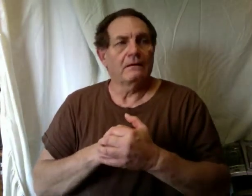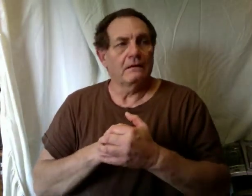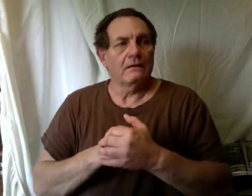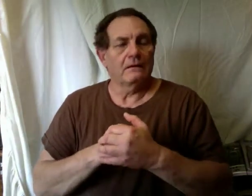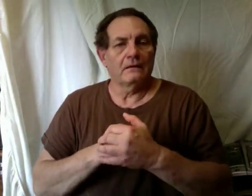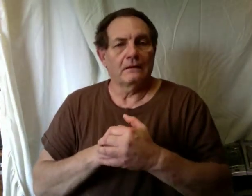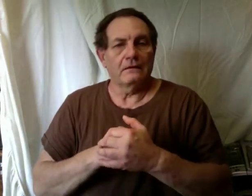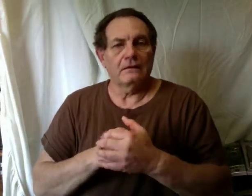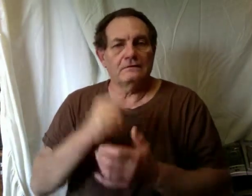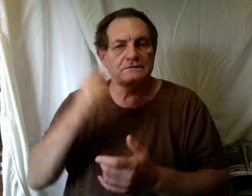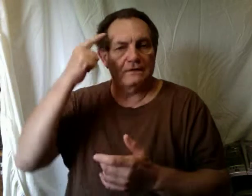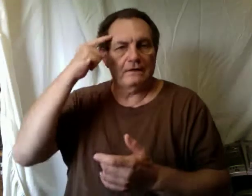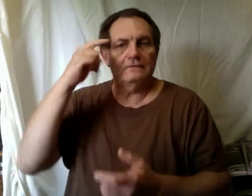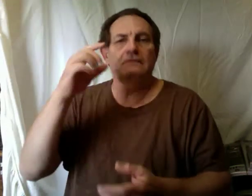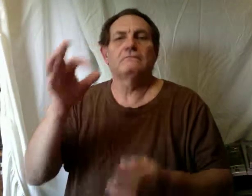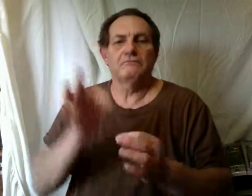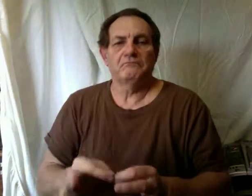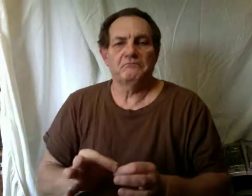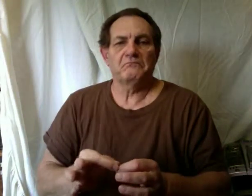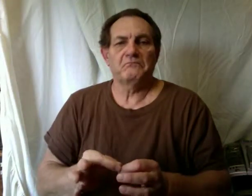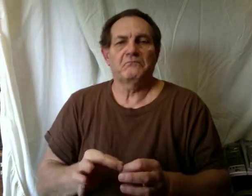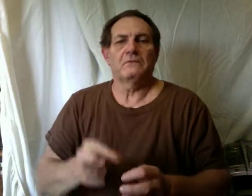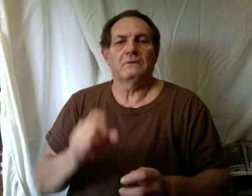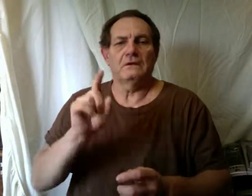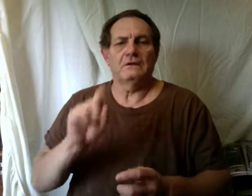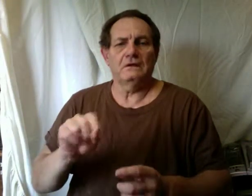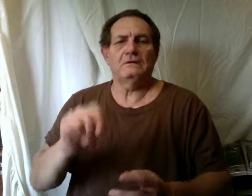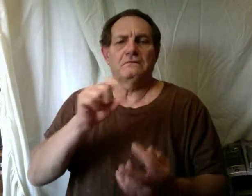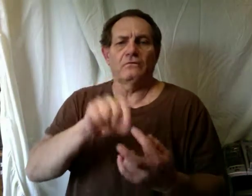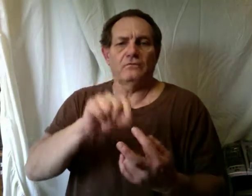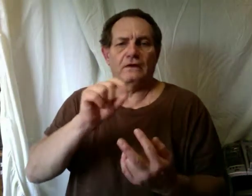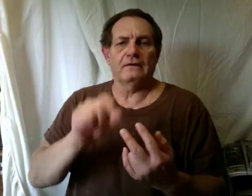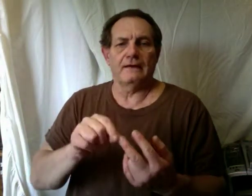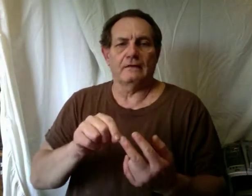He decided he needed to find out.